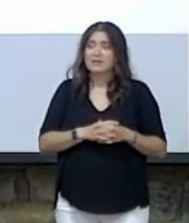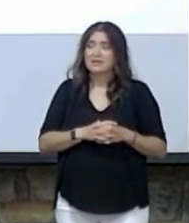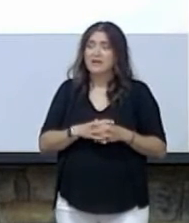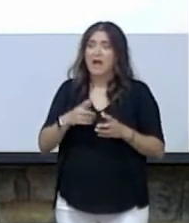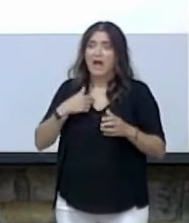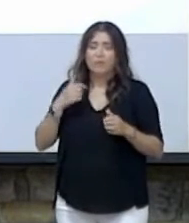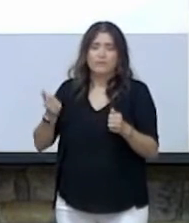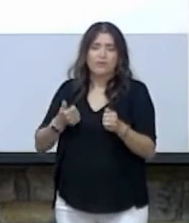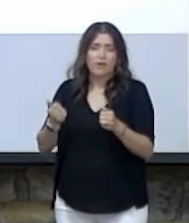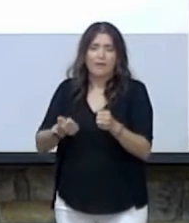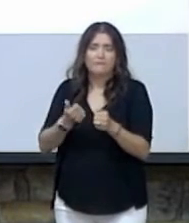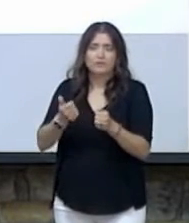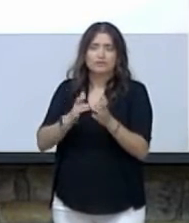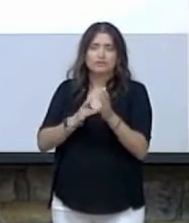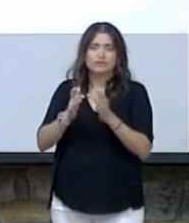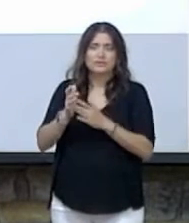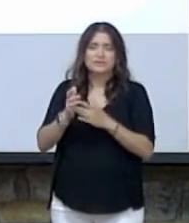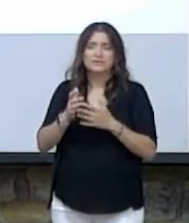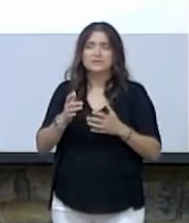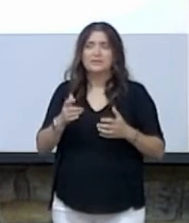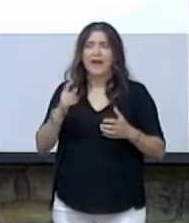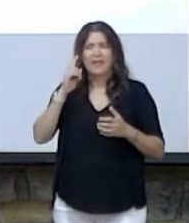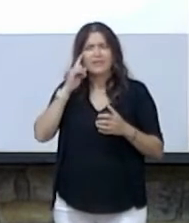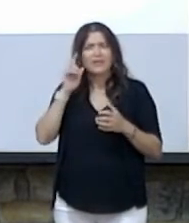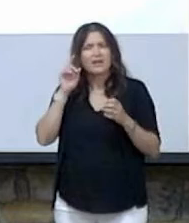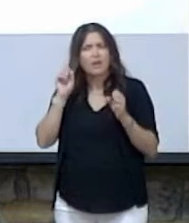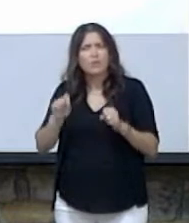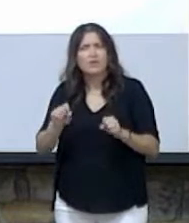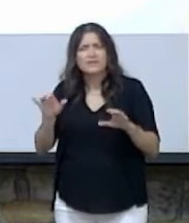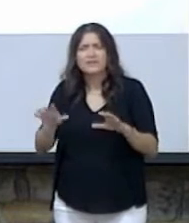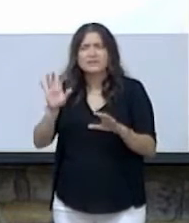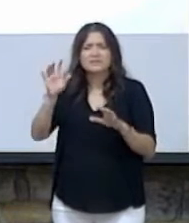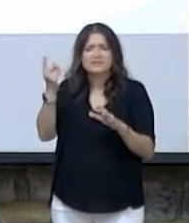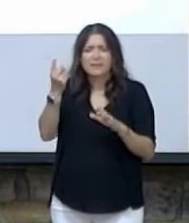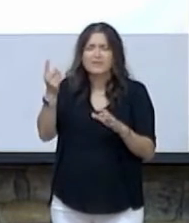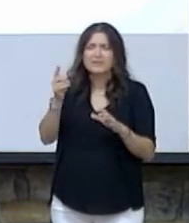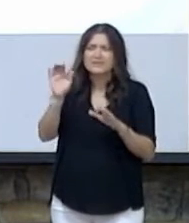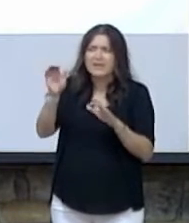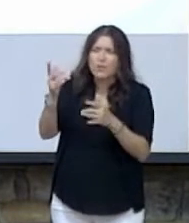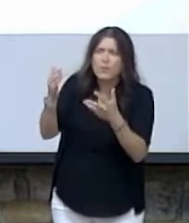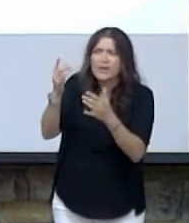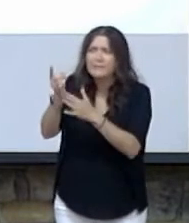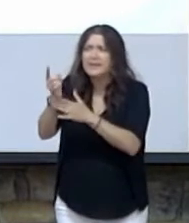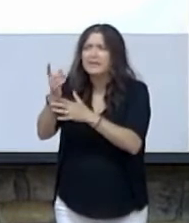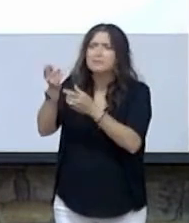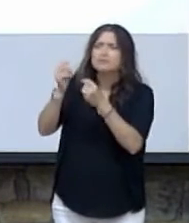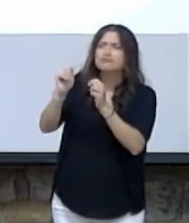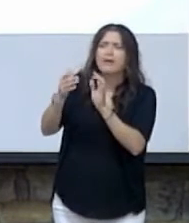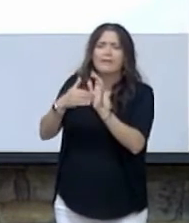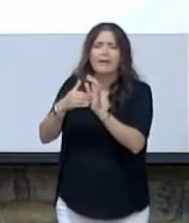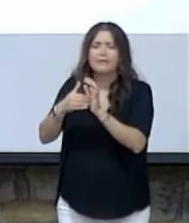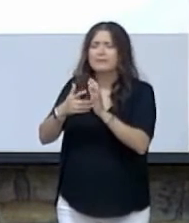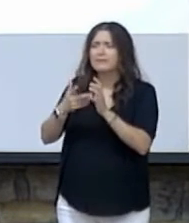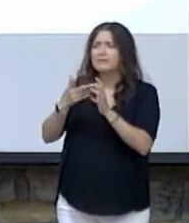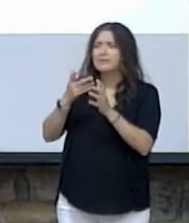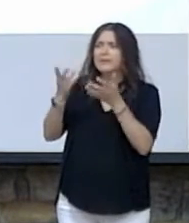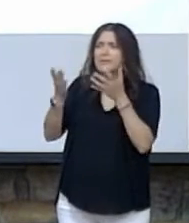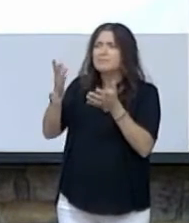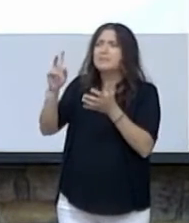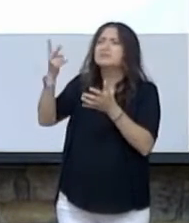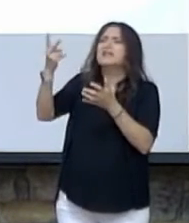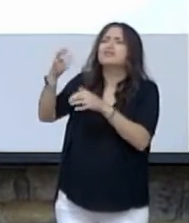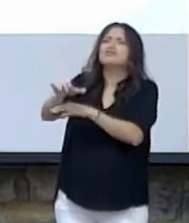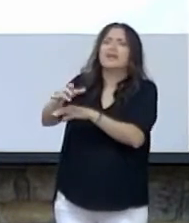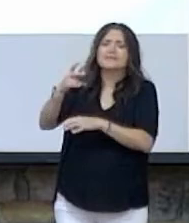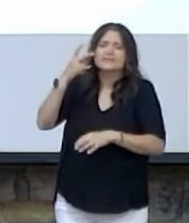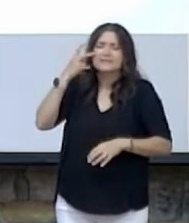him. I think I would have done something to at least say, hey, wait a minute. Hey, let me try this again. Let me maybe have a second shot